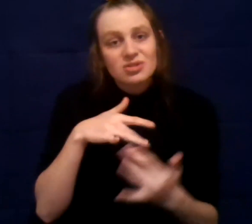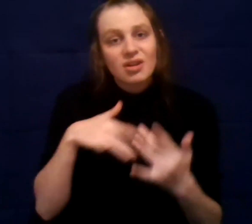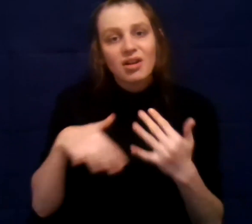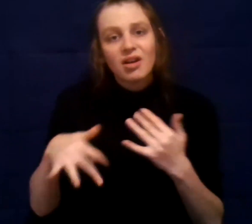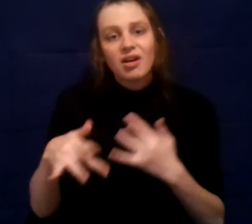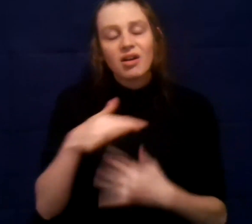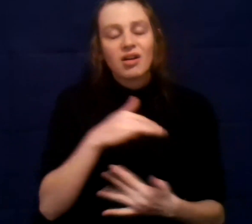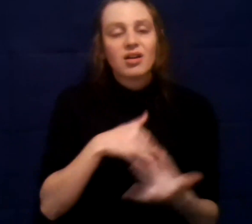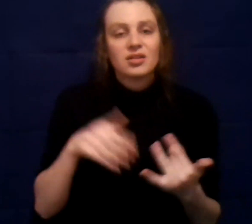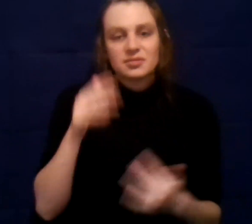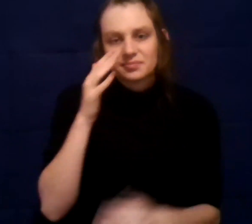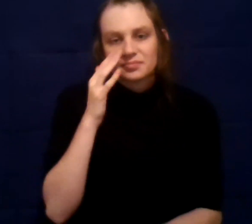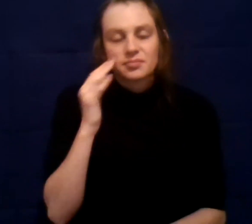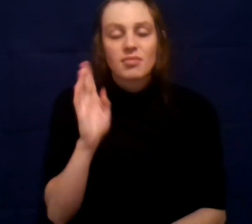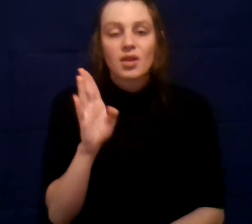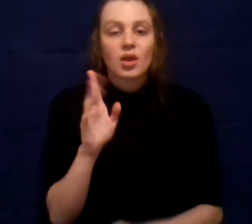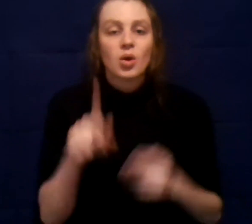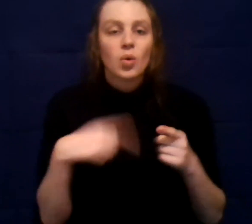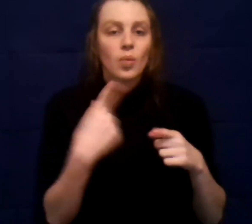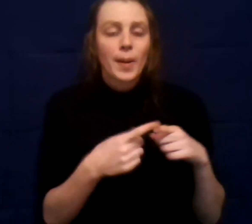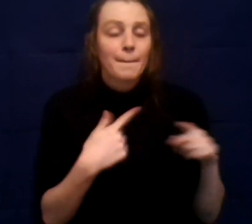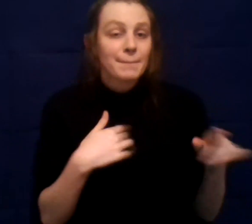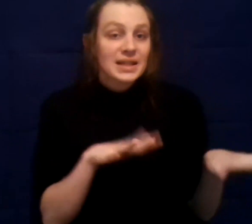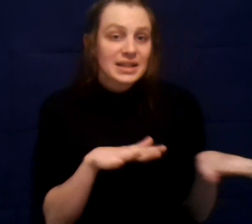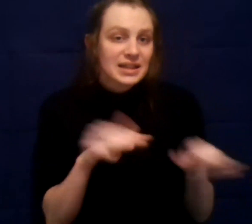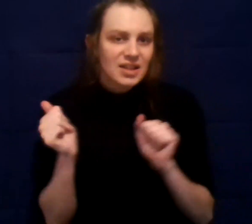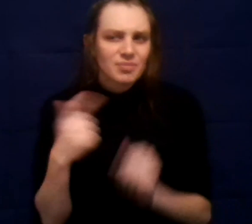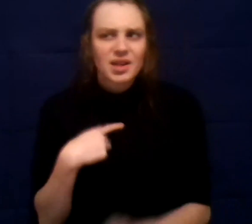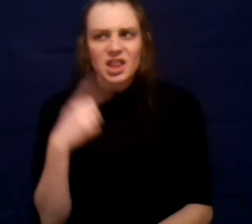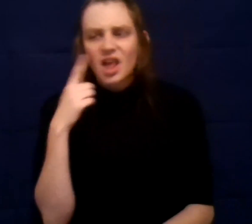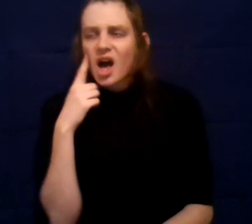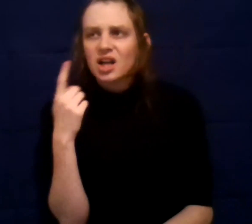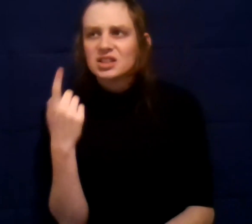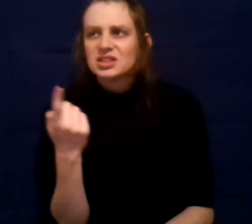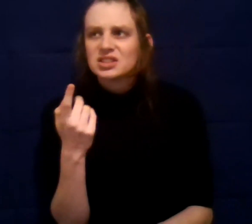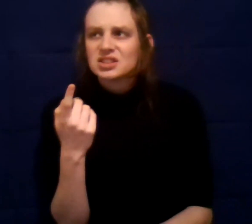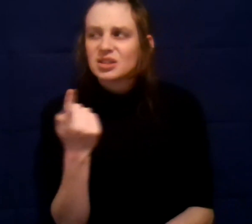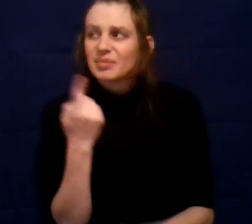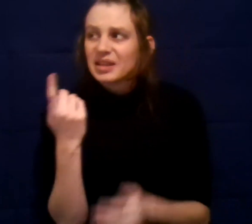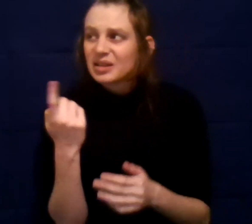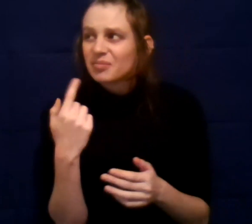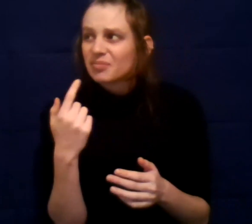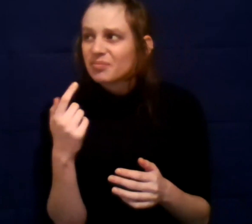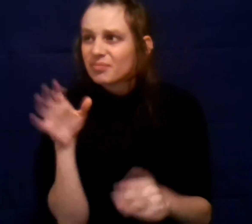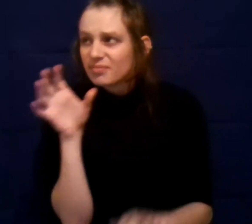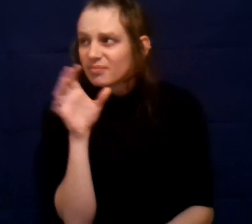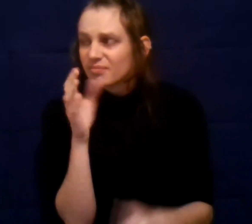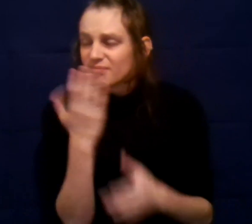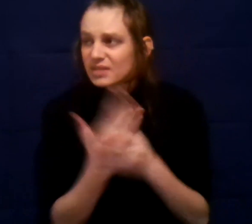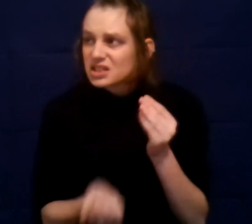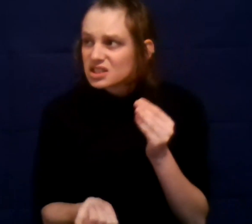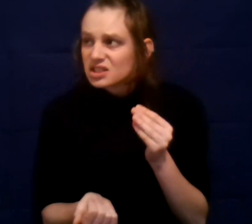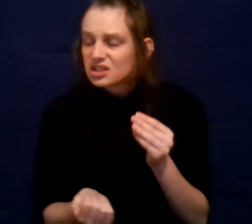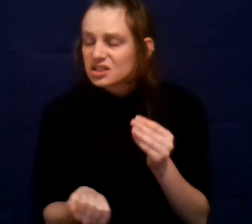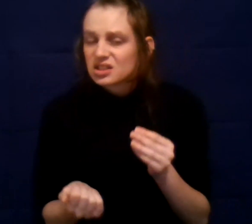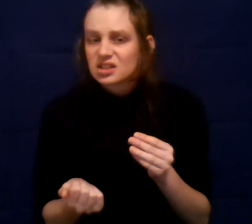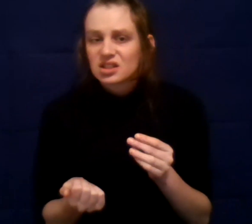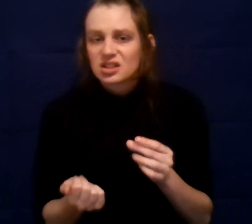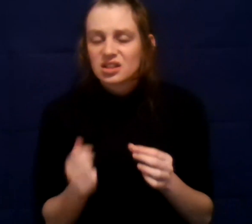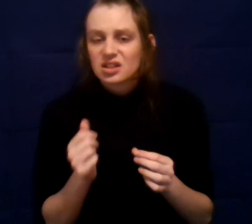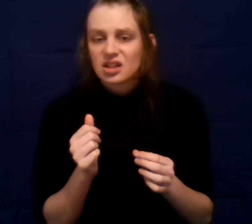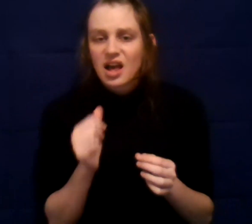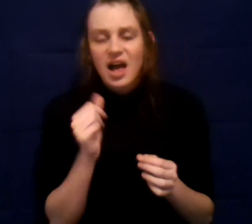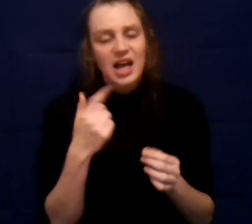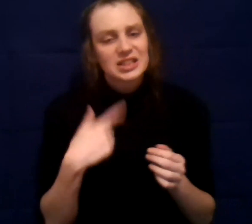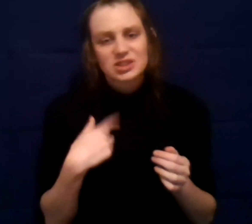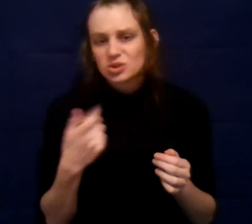thinking, I was like, did I miss something? I was like, am I still not getting what, you know, AA is about, what, you know, the YPAWs are about? Like, I